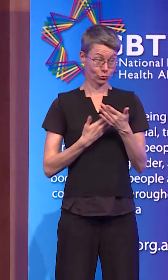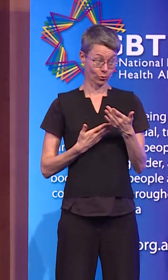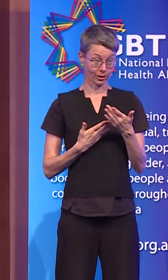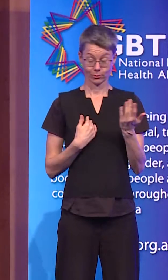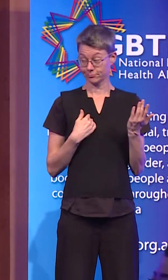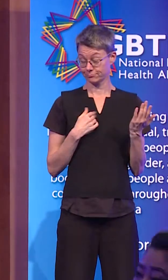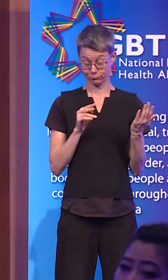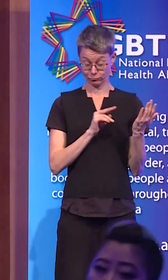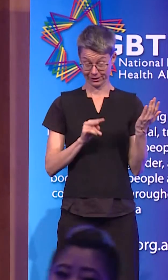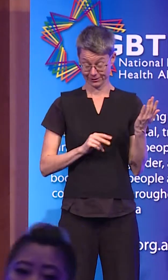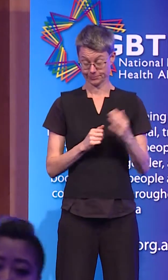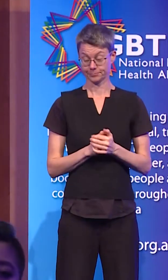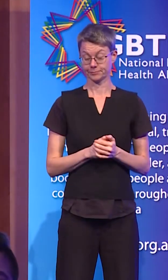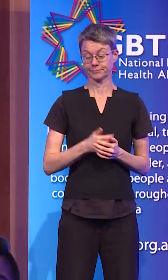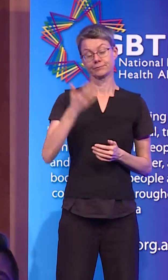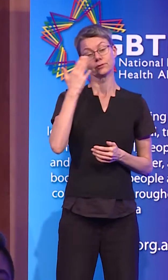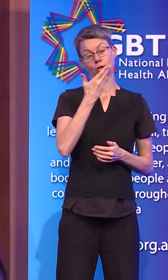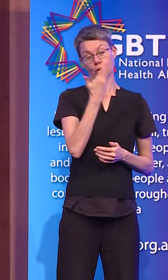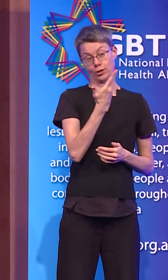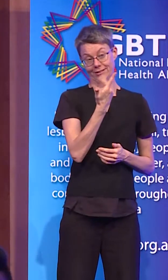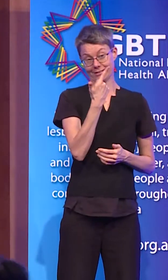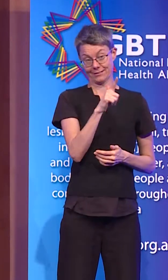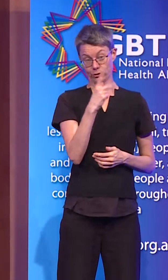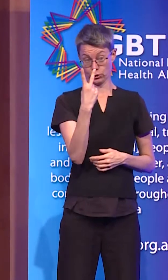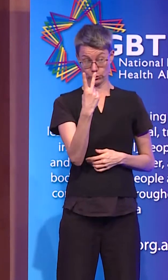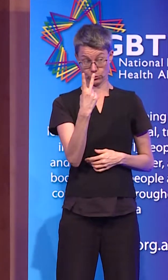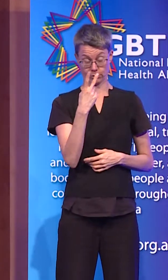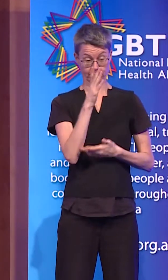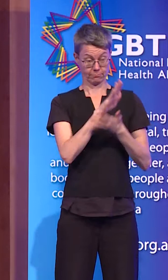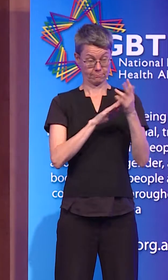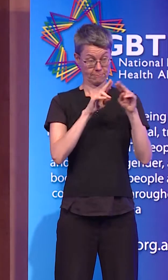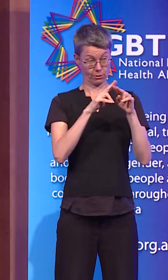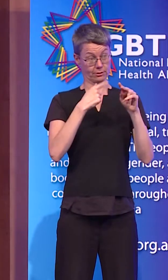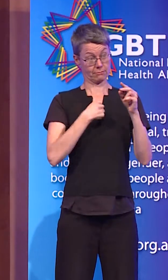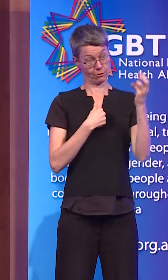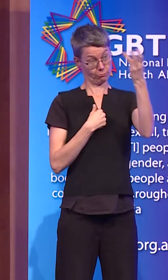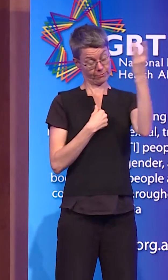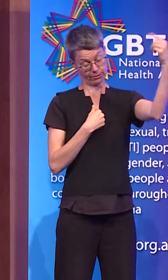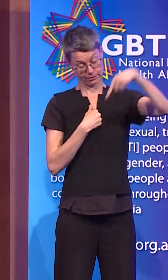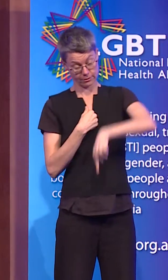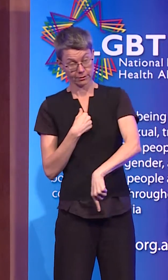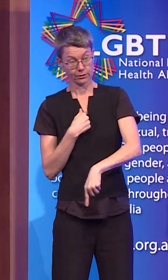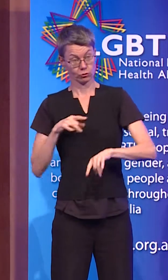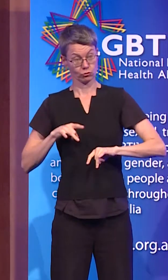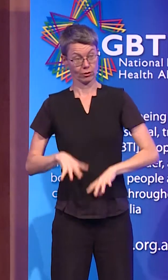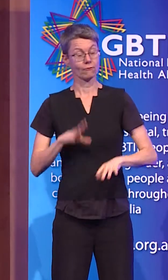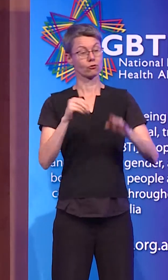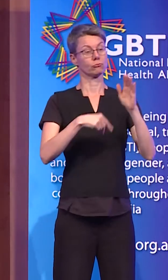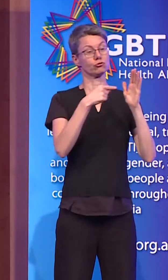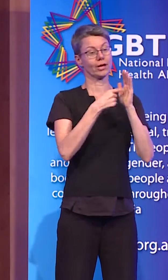read. So in 1972, my parents and I immigrated to Australia from Trinidad and